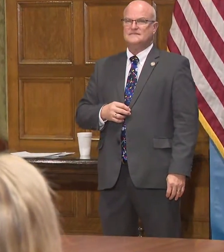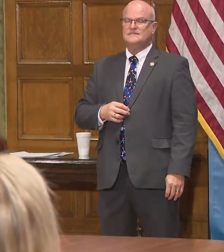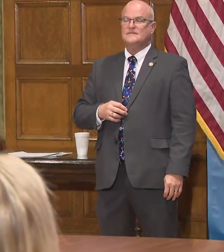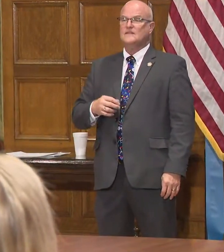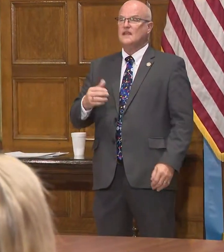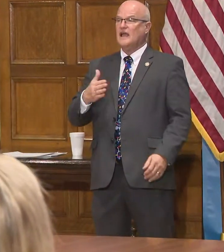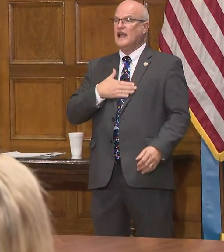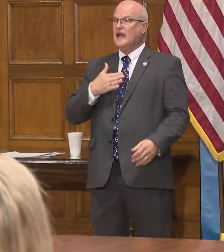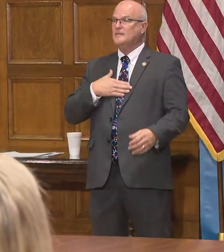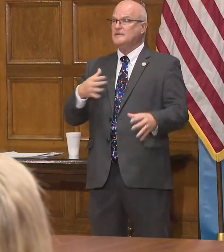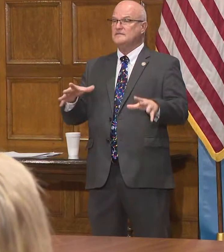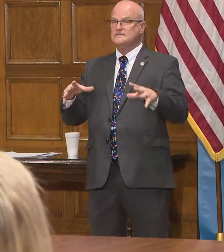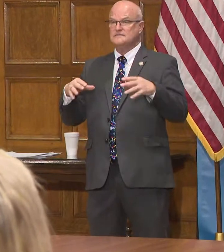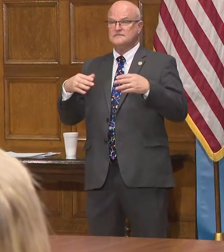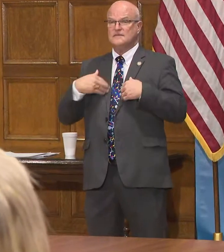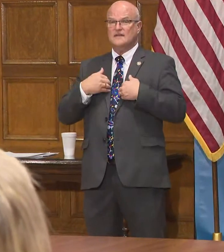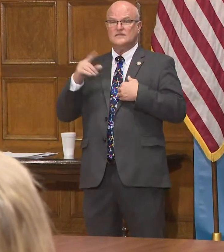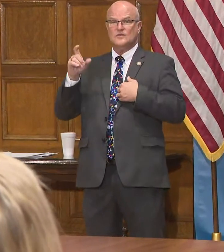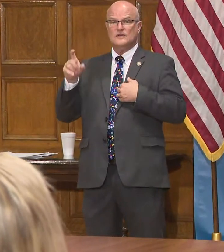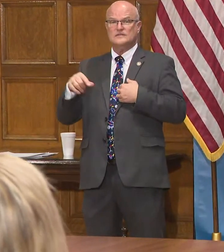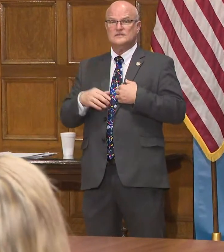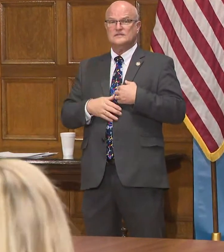And we'll be happy to take any questions.